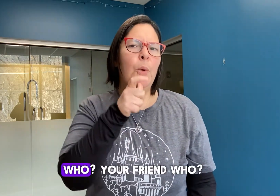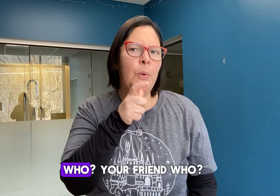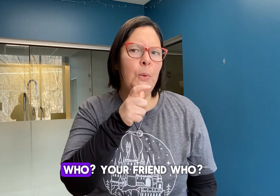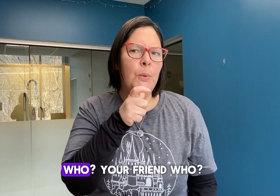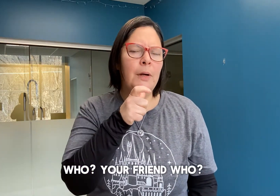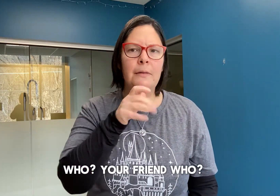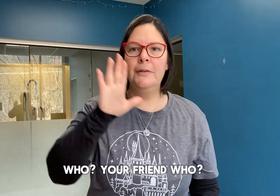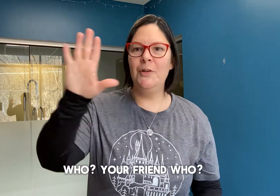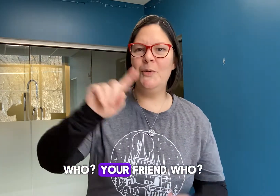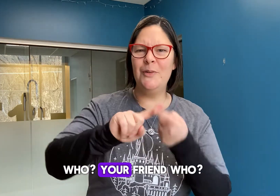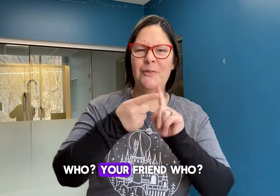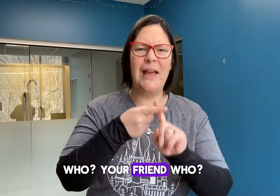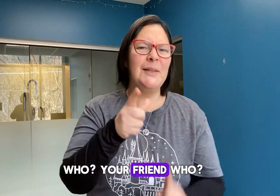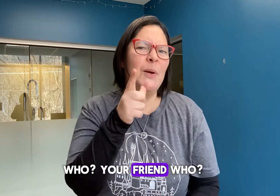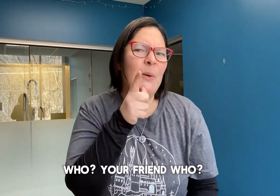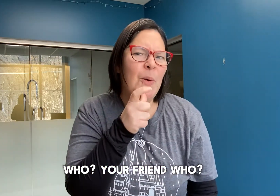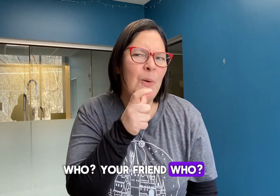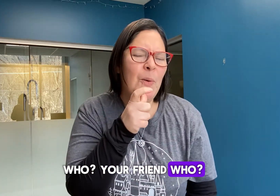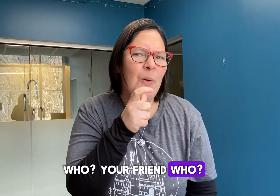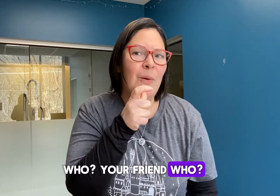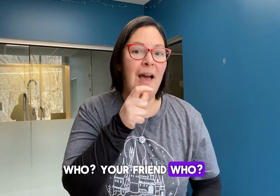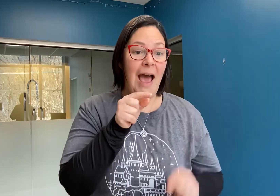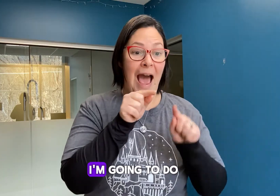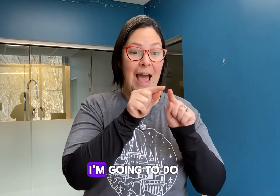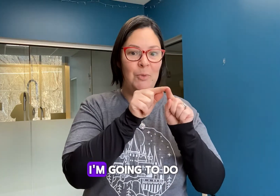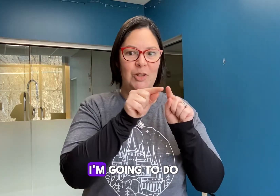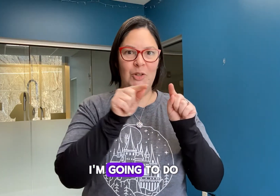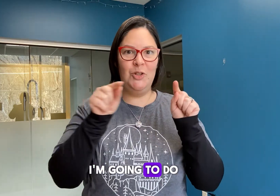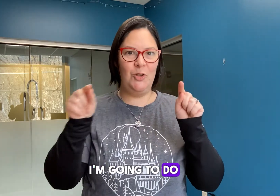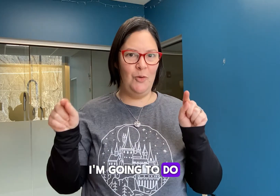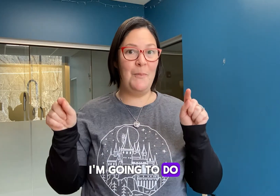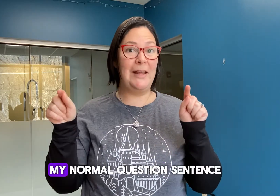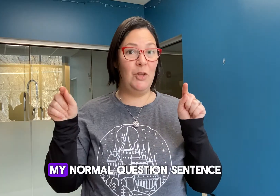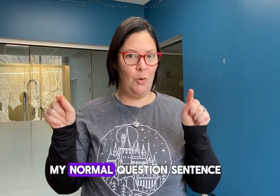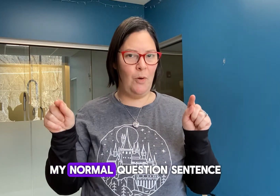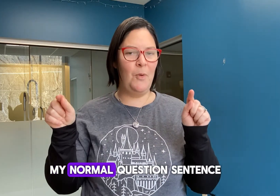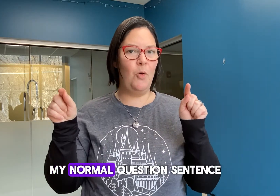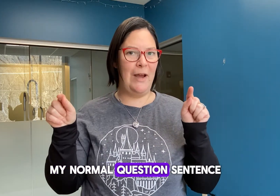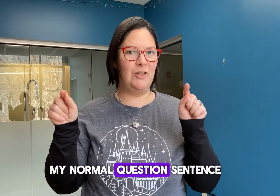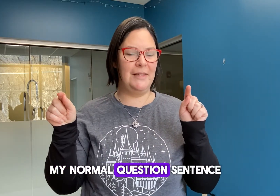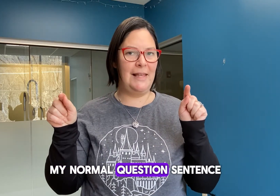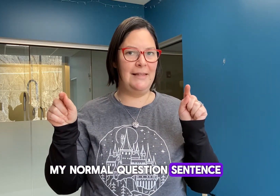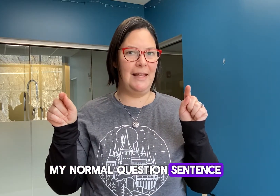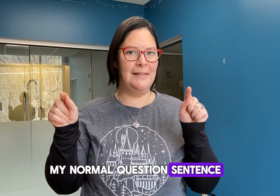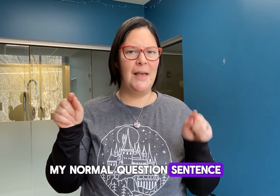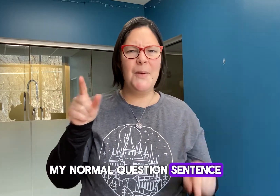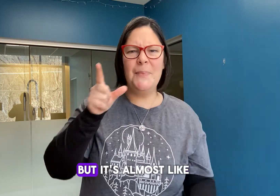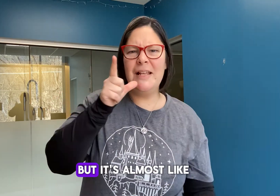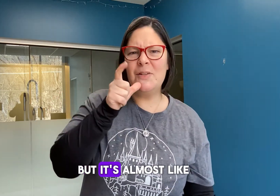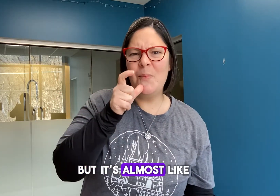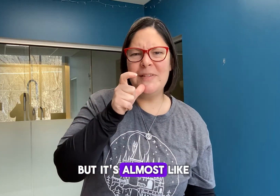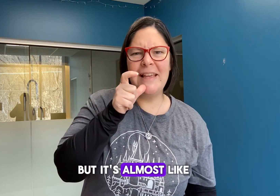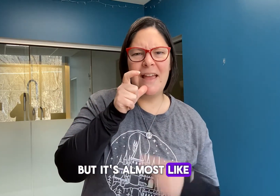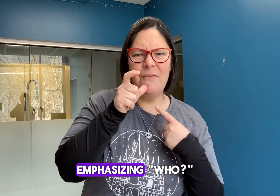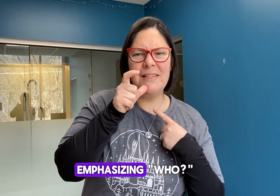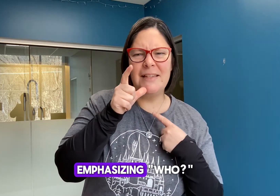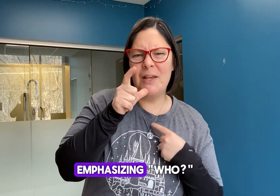Who? Your friend, who? I'm going to do my normal question sentence, but it's almost like emphasizing